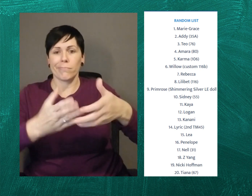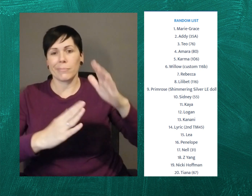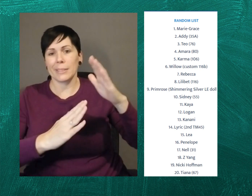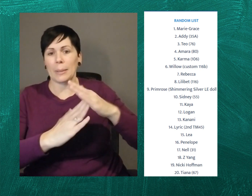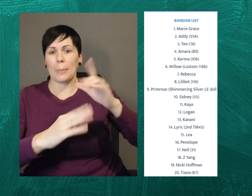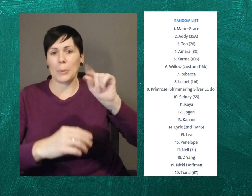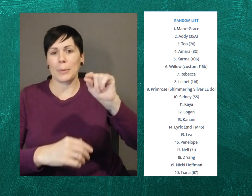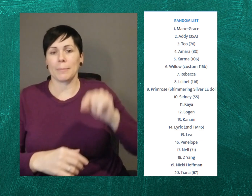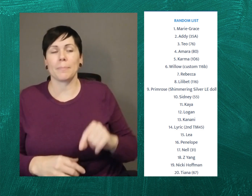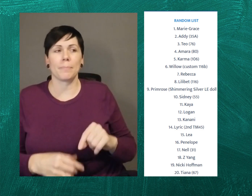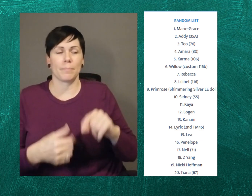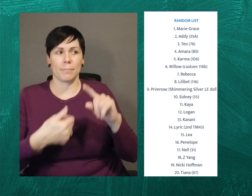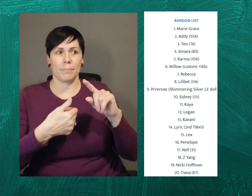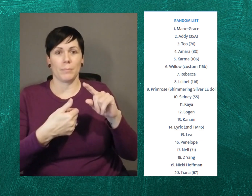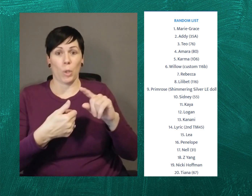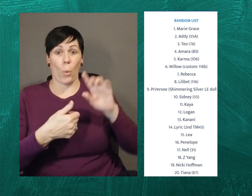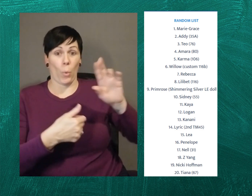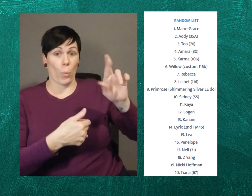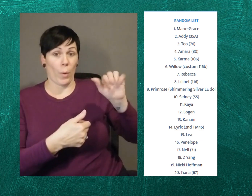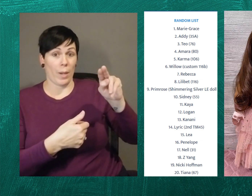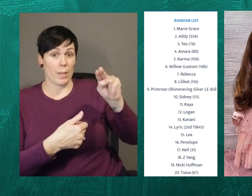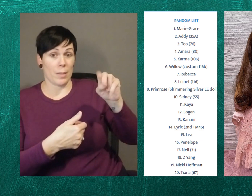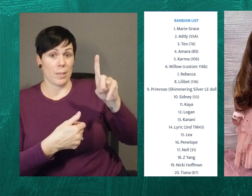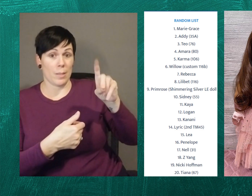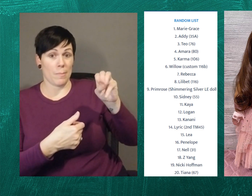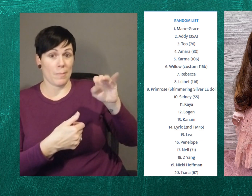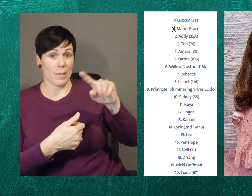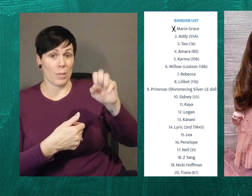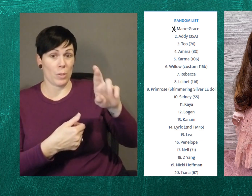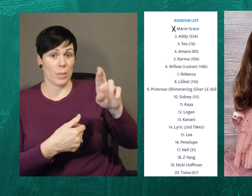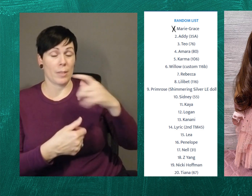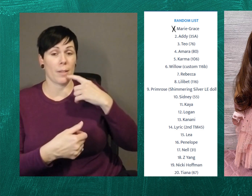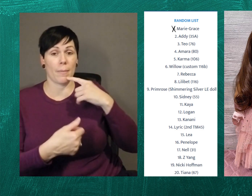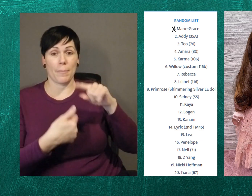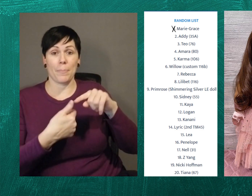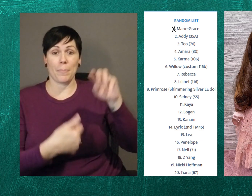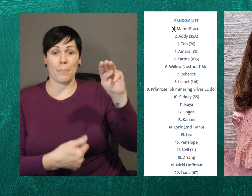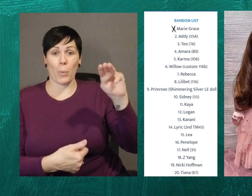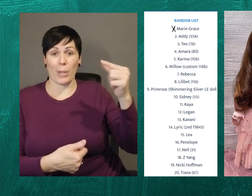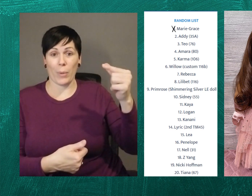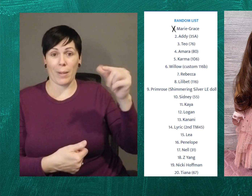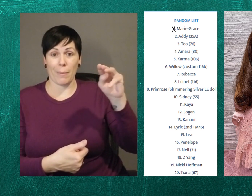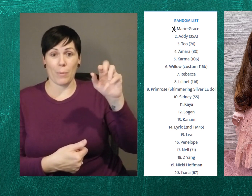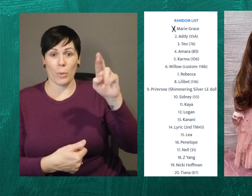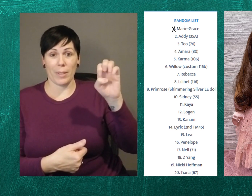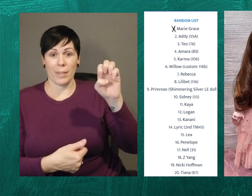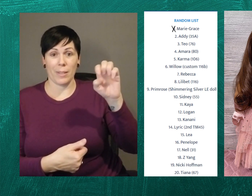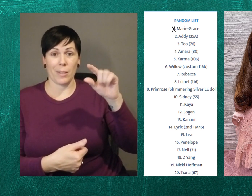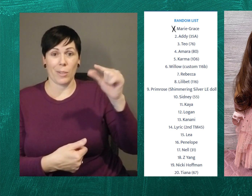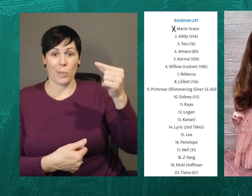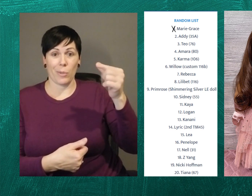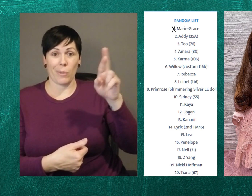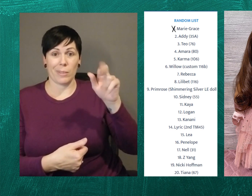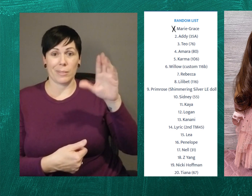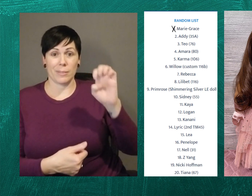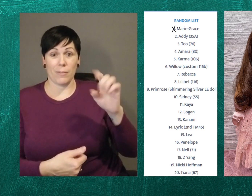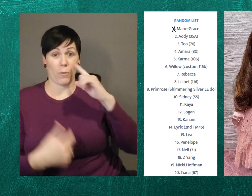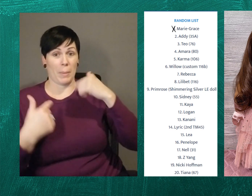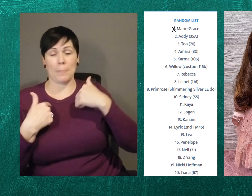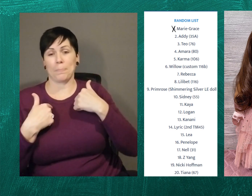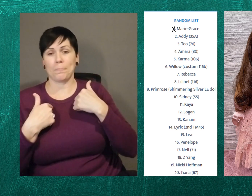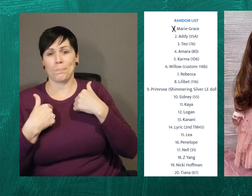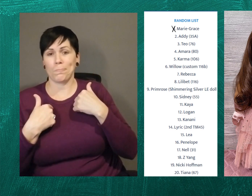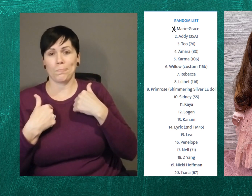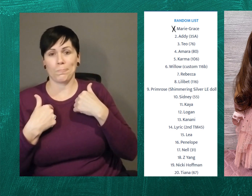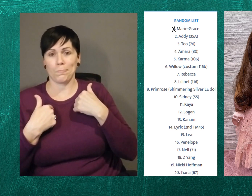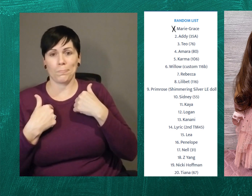top 20? So Marie Grace, nope. No, she would not be in there. We have other Marie Grace